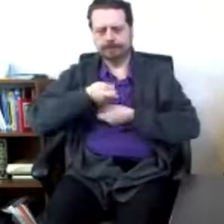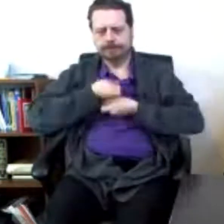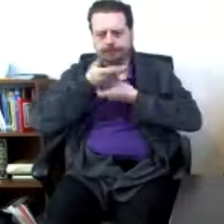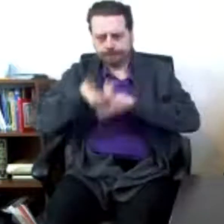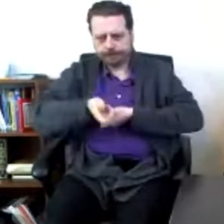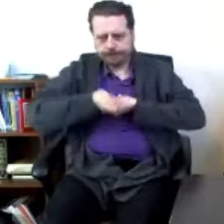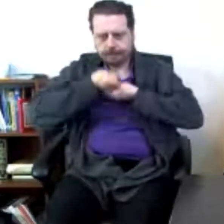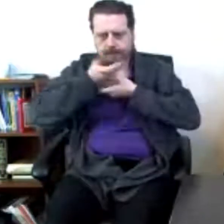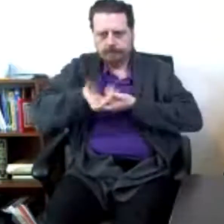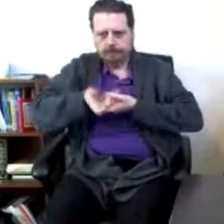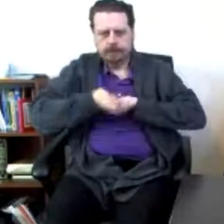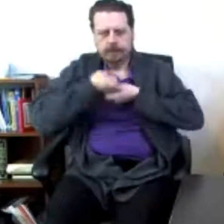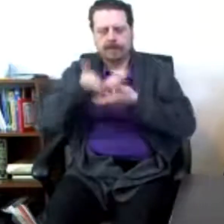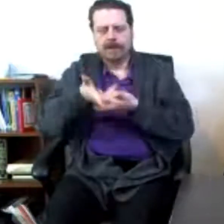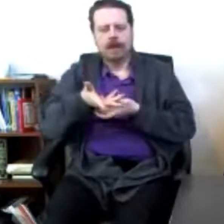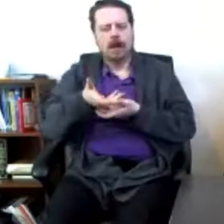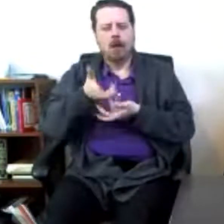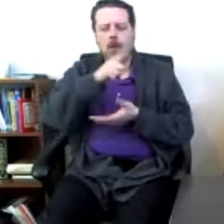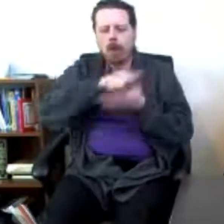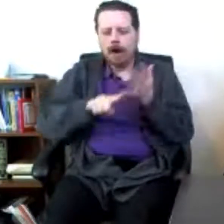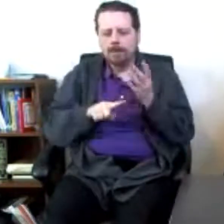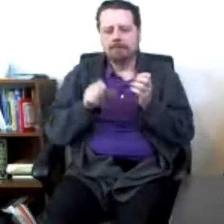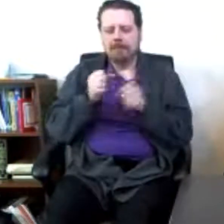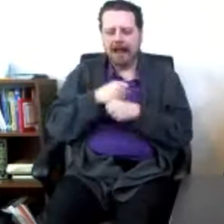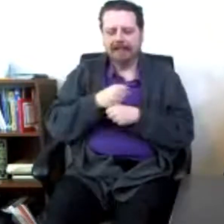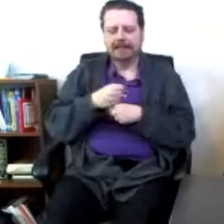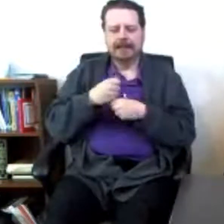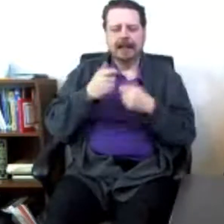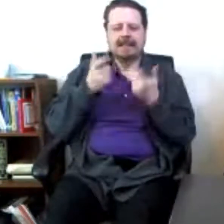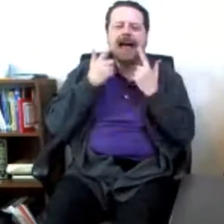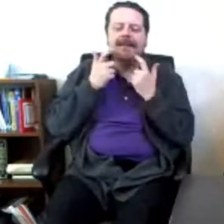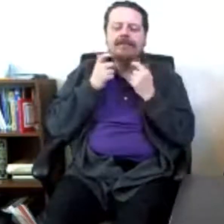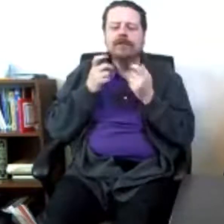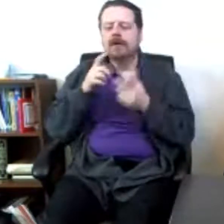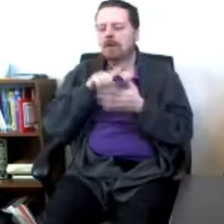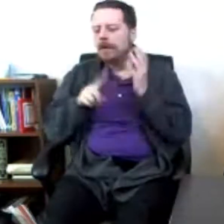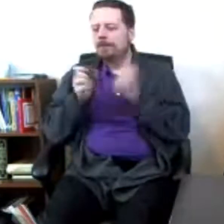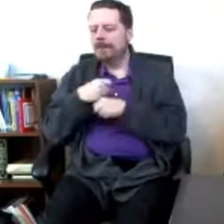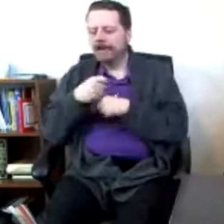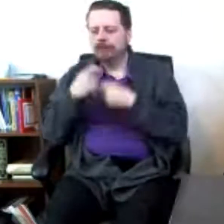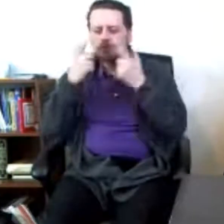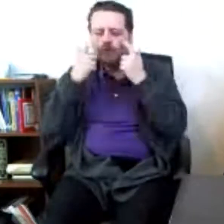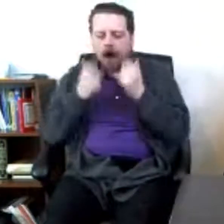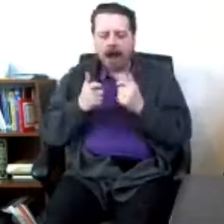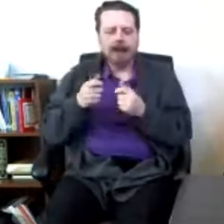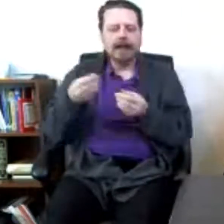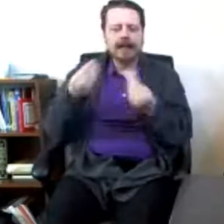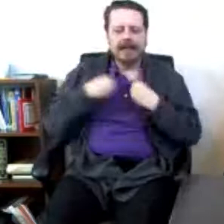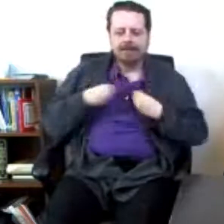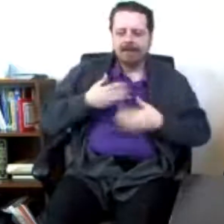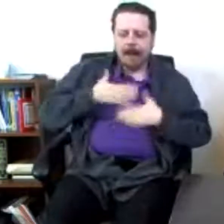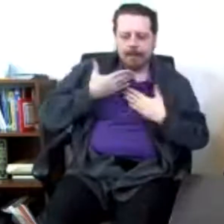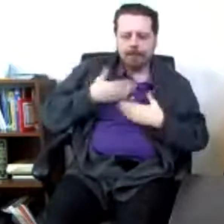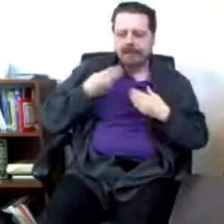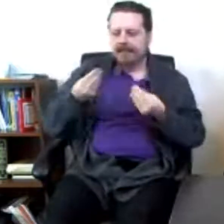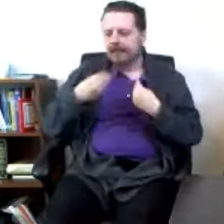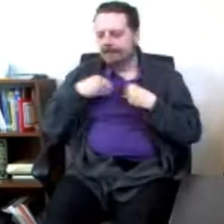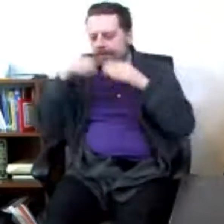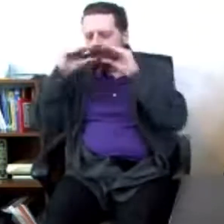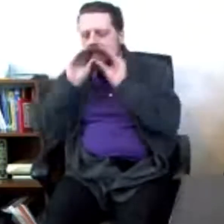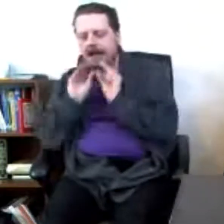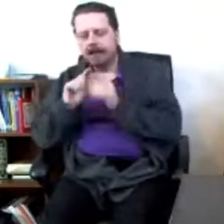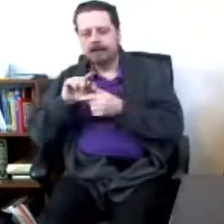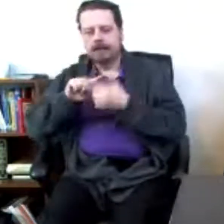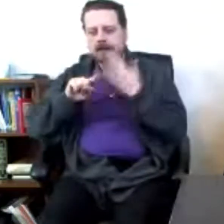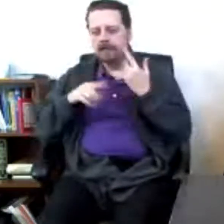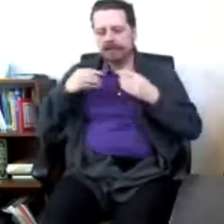express themselves. What makes them laugh, what makes them cry, what makes them happy, so on and so